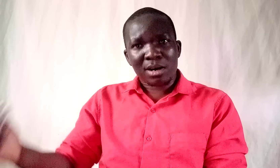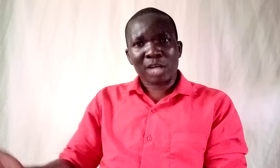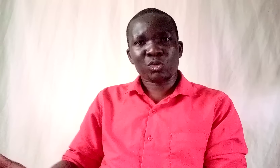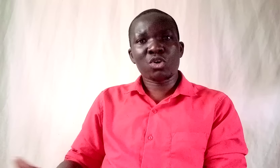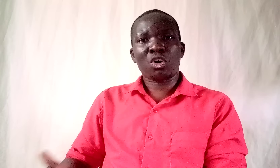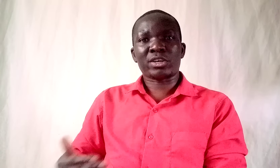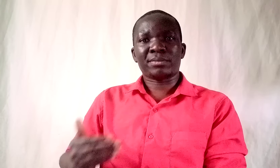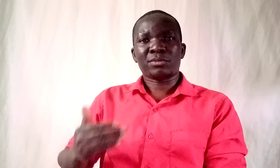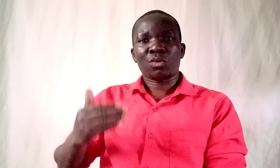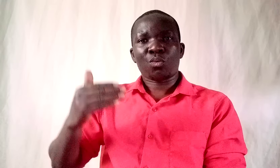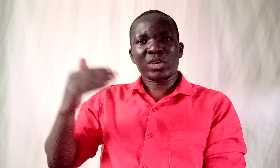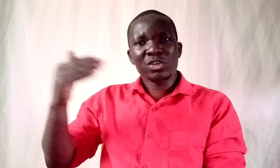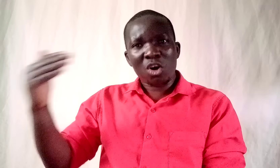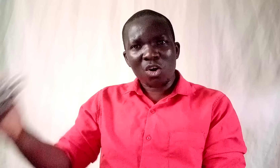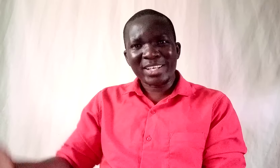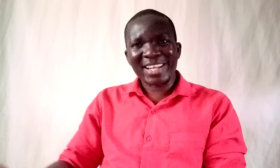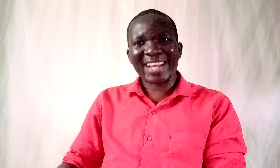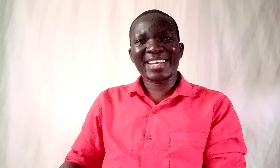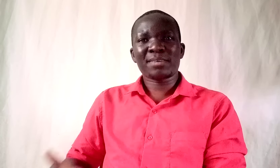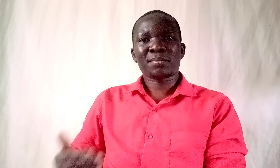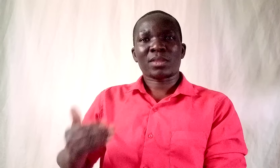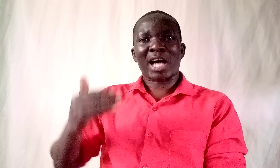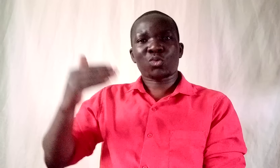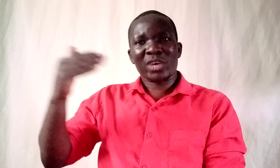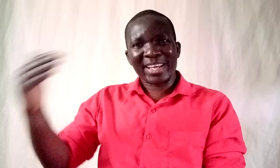as we go on. We'll go on learning as we engage